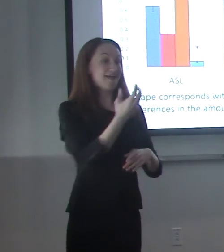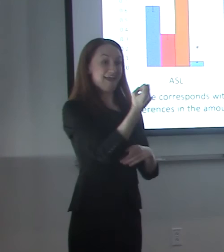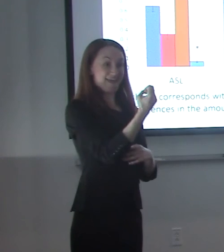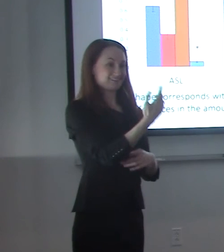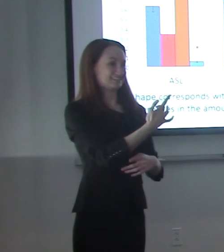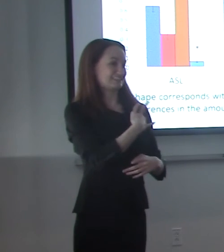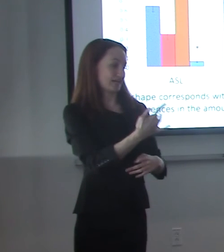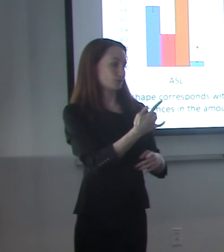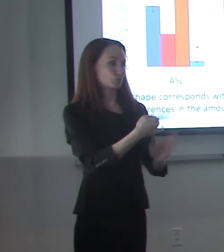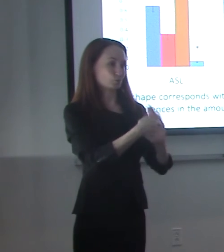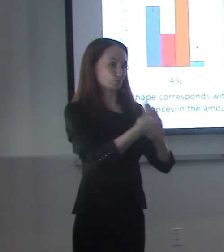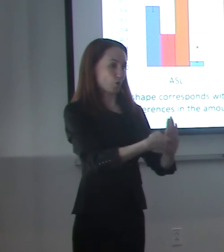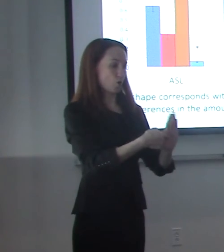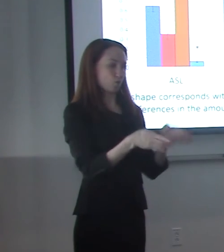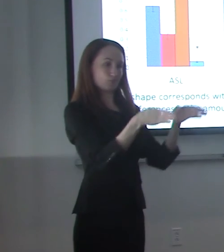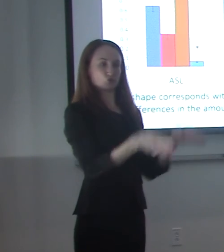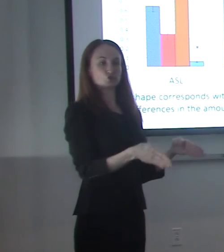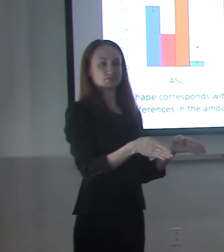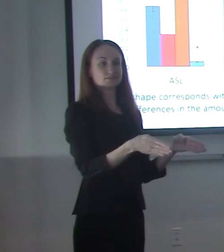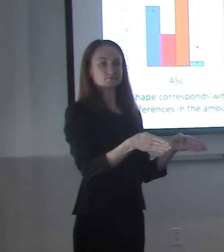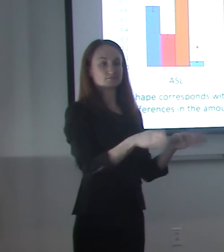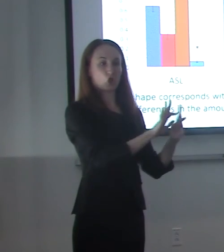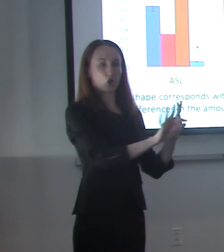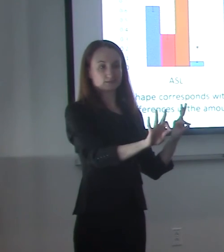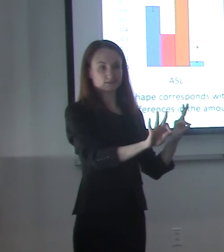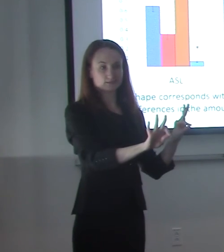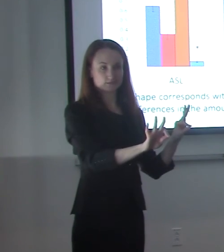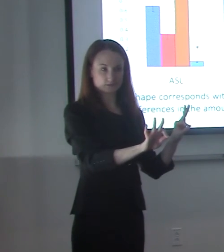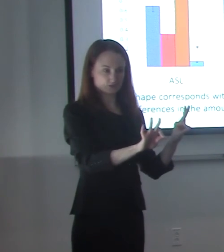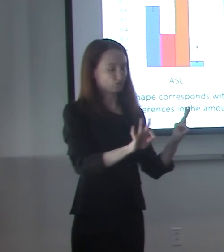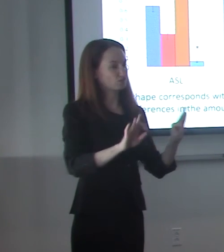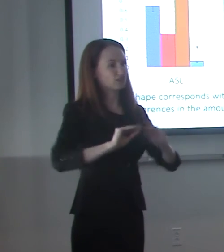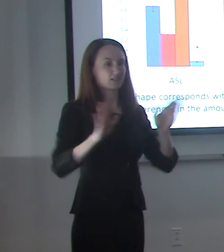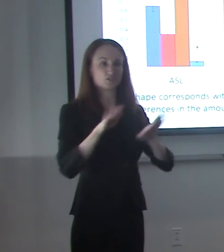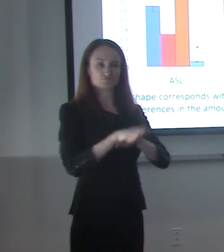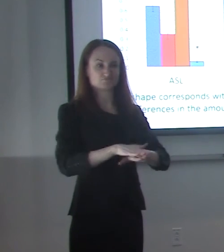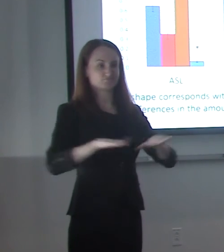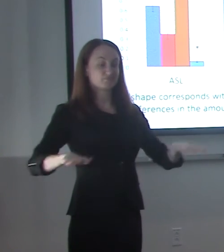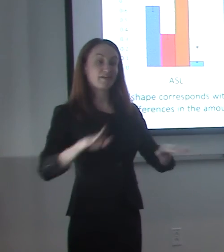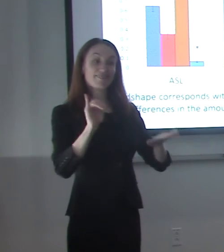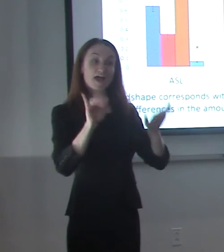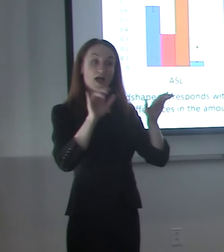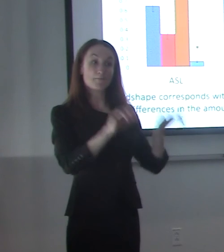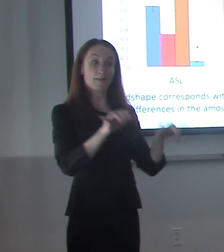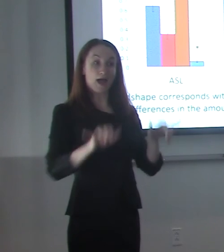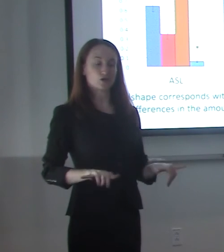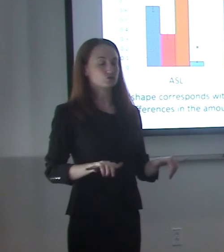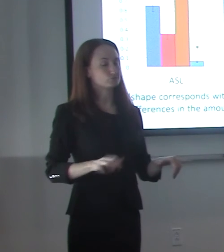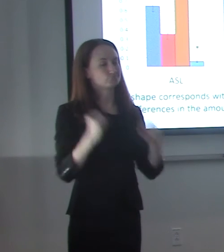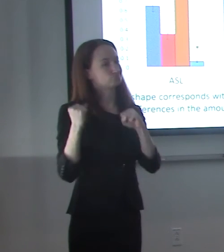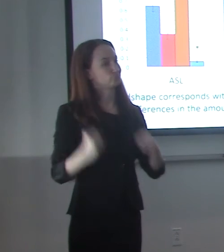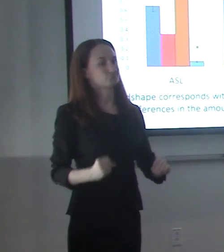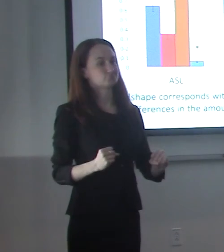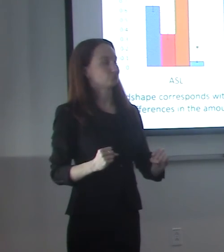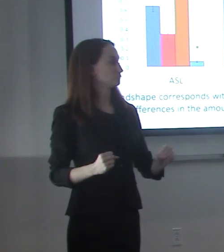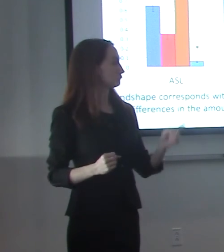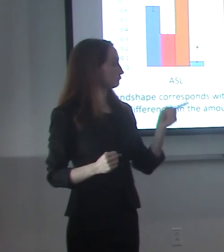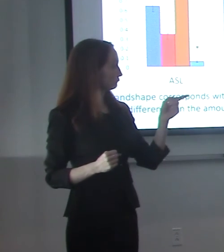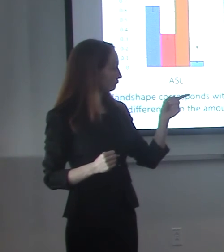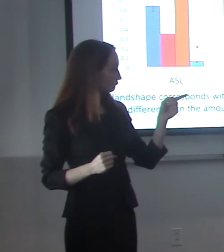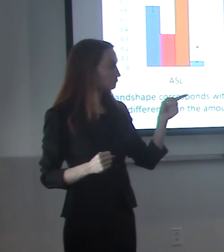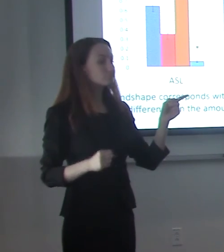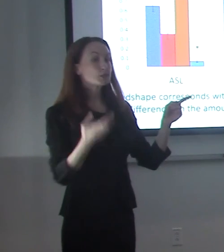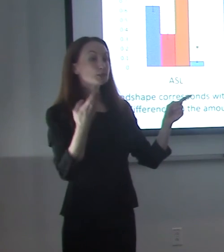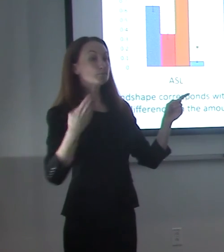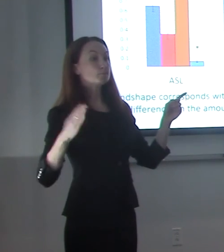handshakes express agentive clauses. And we see that that pattern is super robust. So the